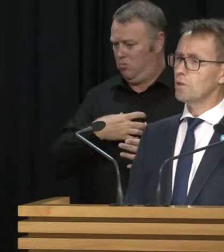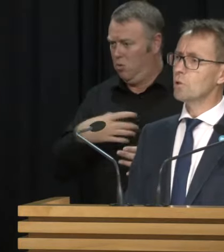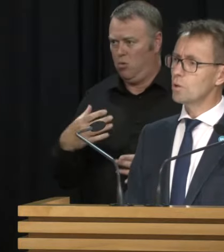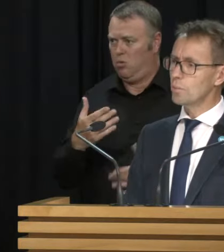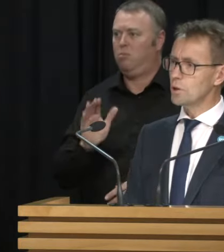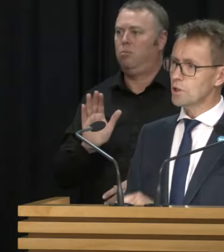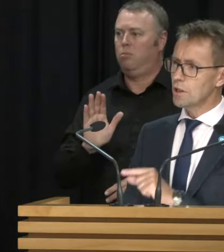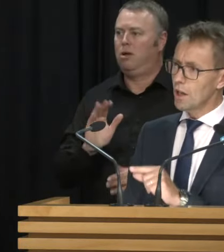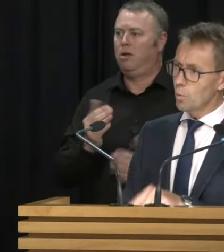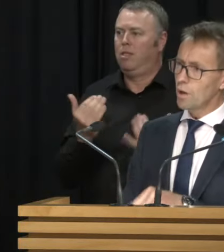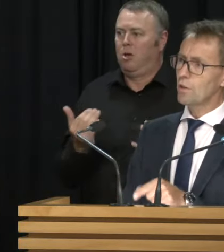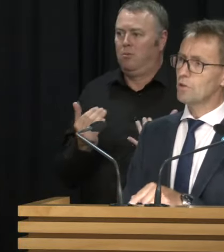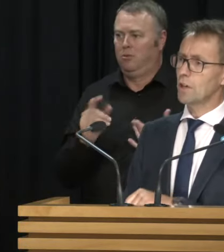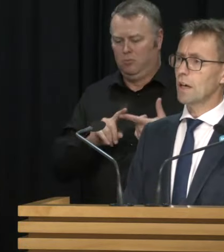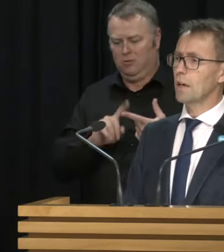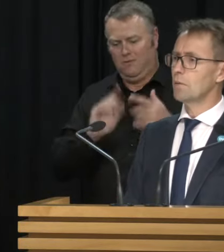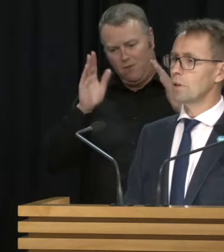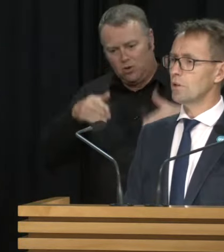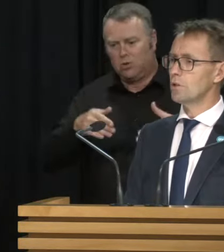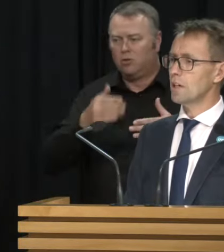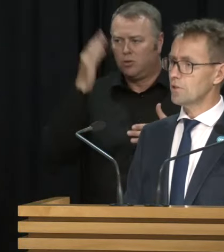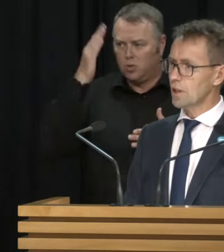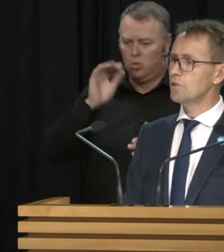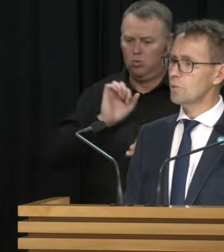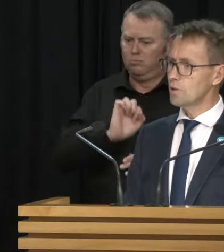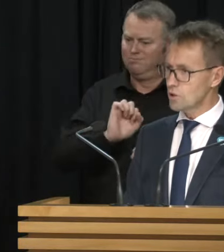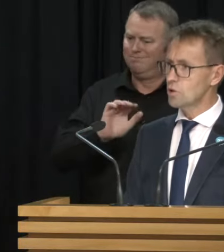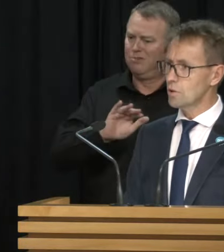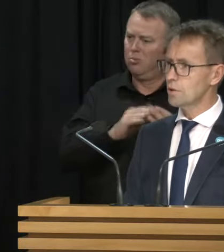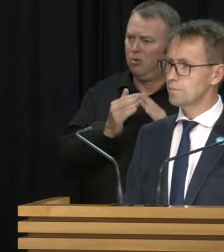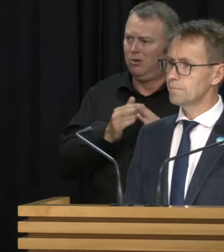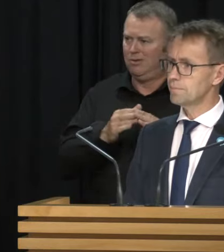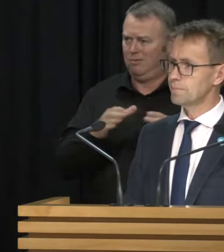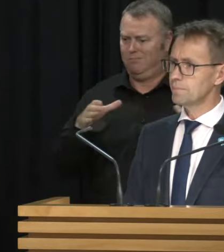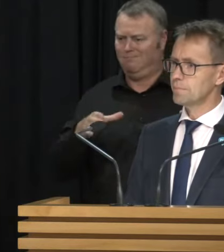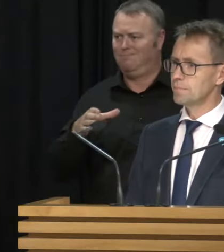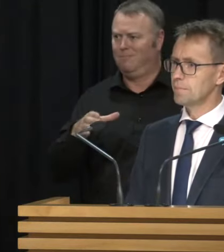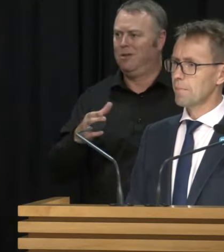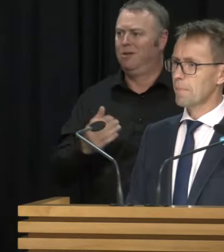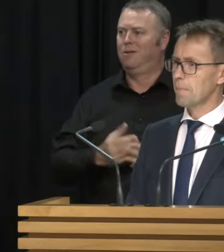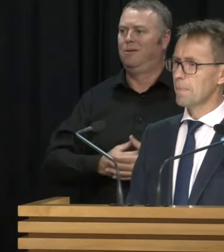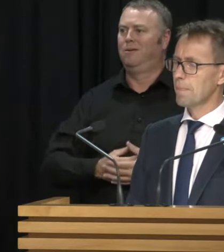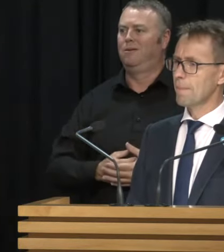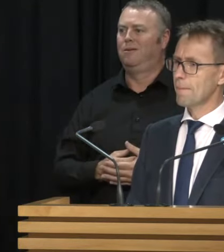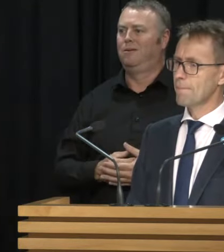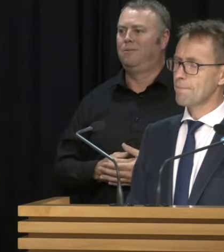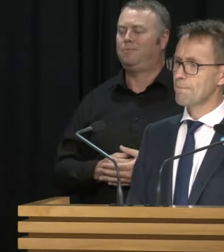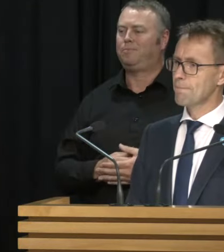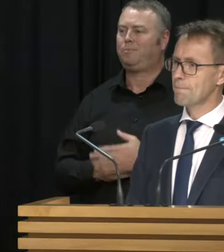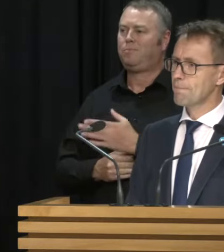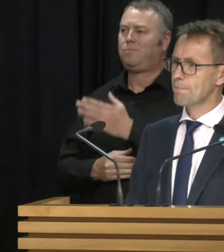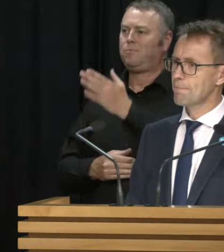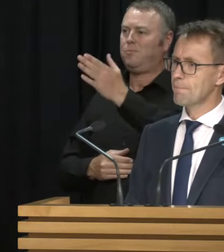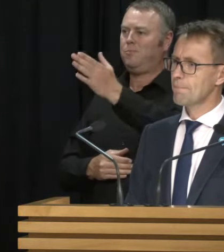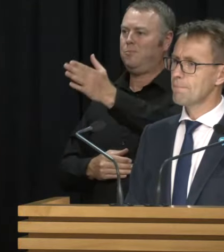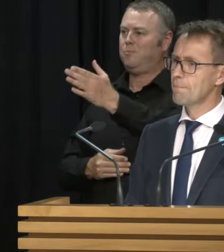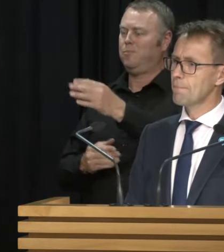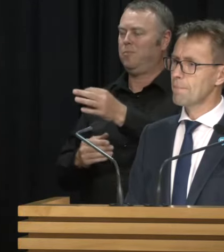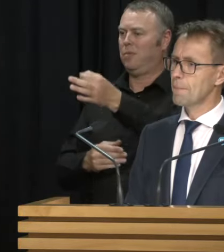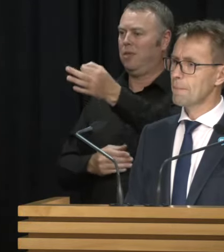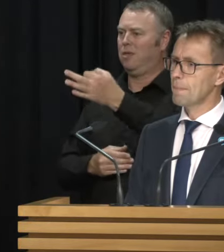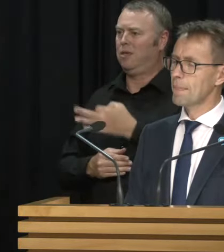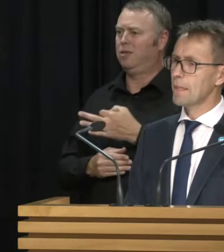focused on the school community where this latest case is a student. Jane. Wasn't the plan that